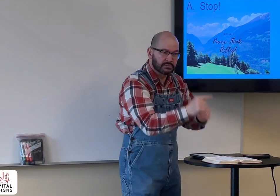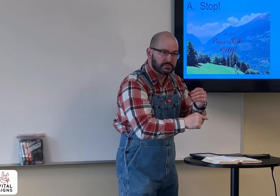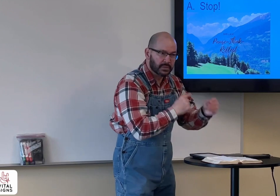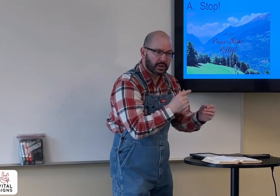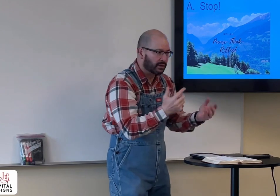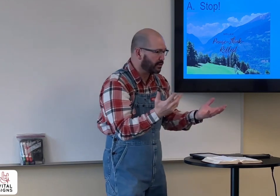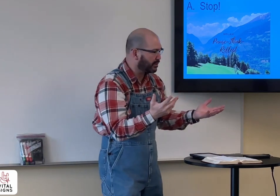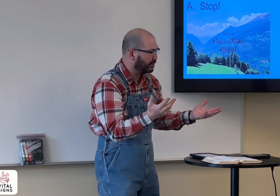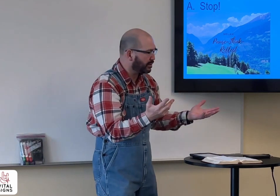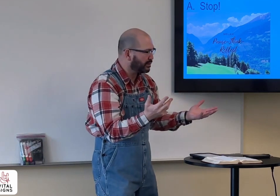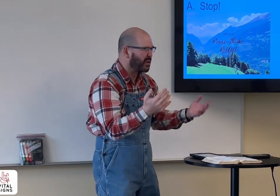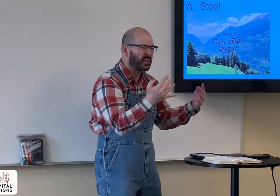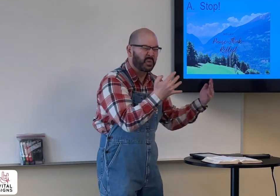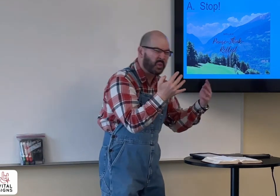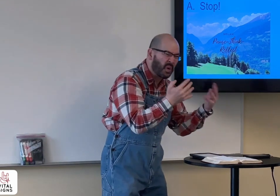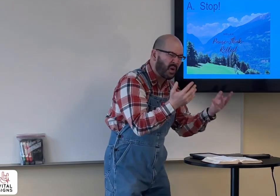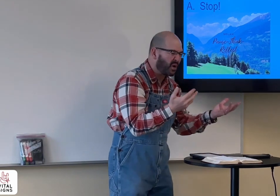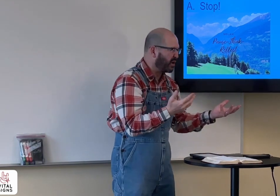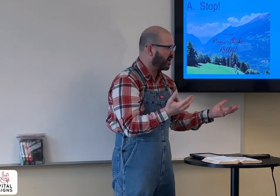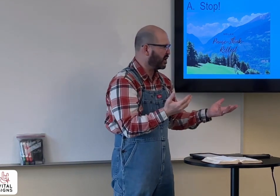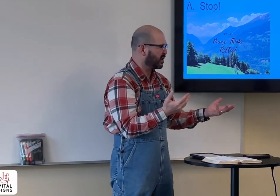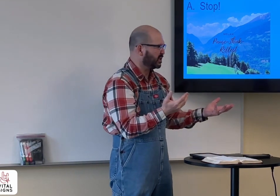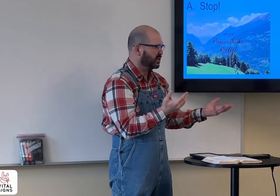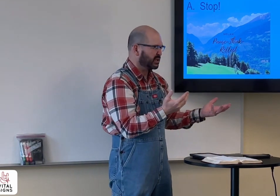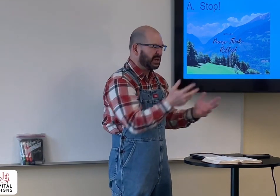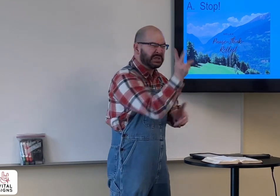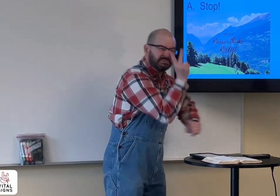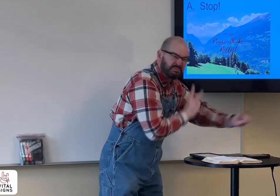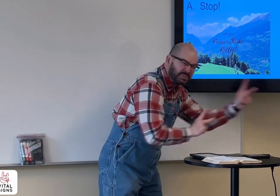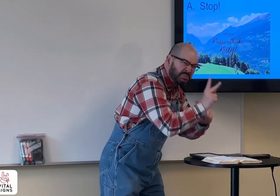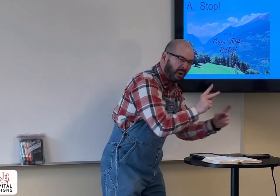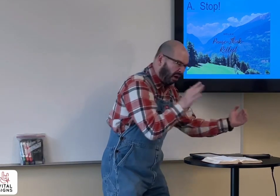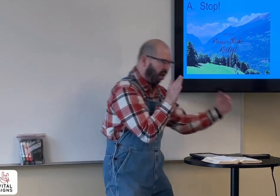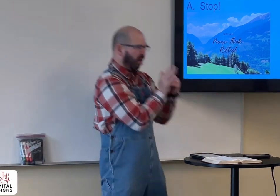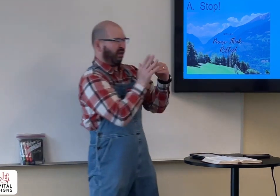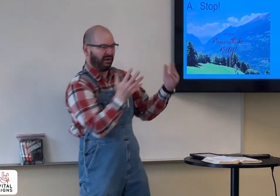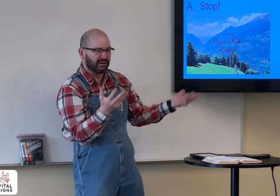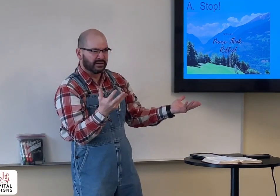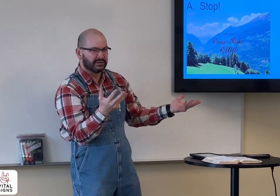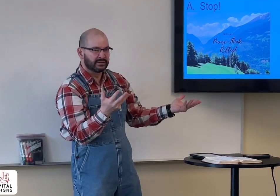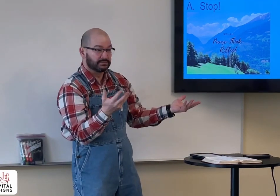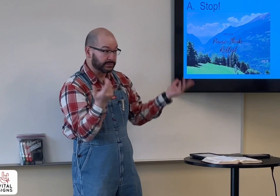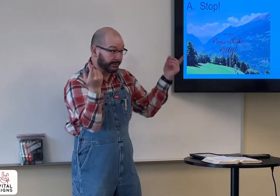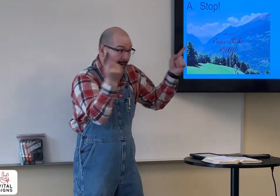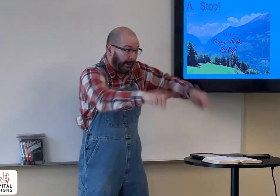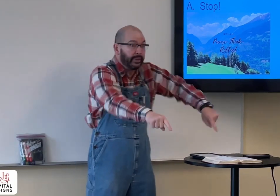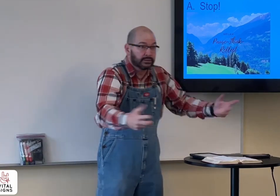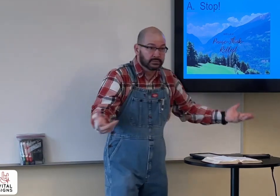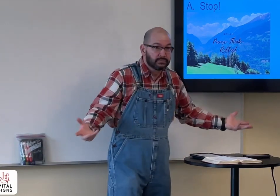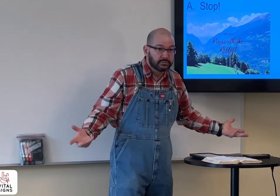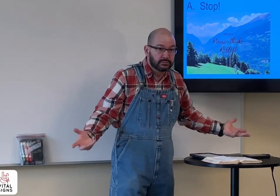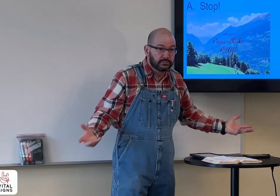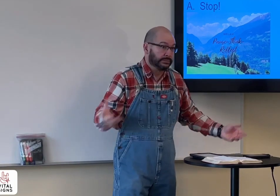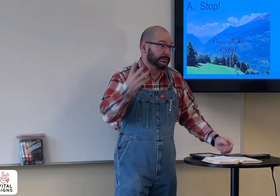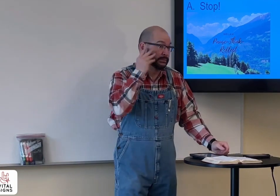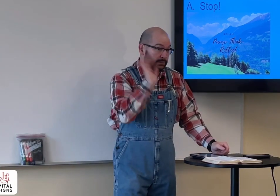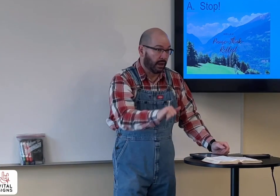talked about wars and people attacking each other. And those things happen, right?